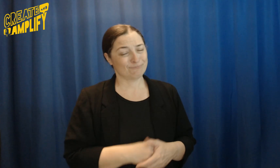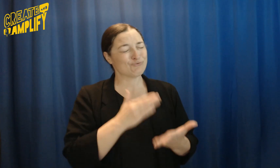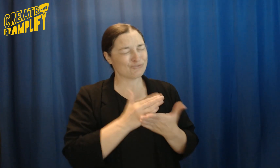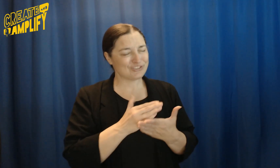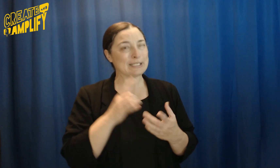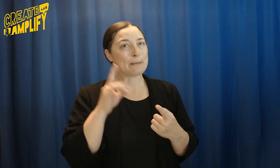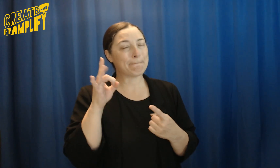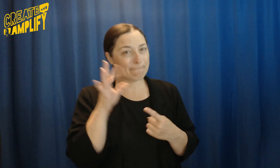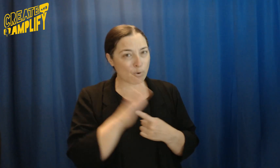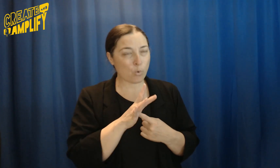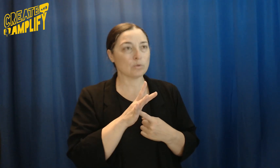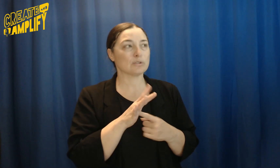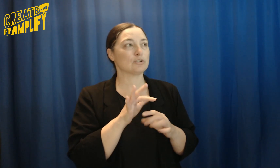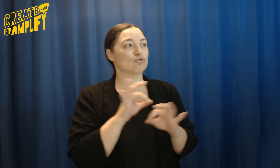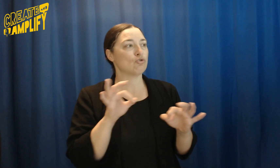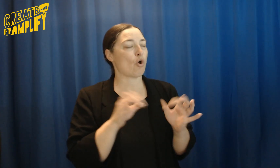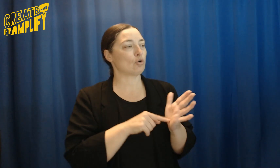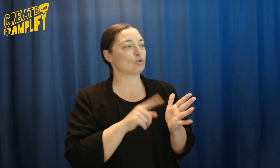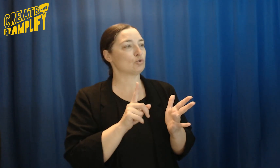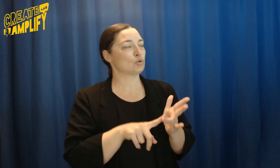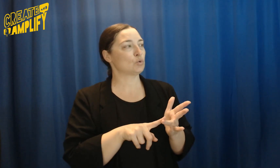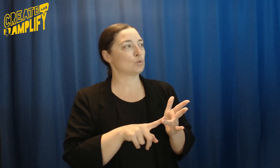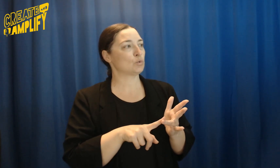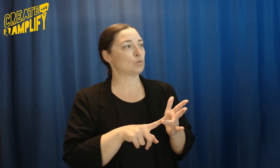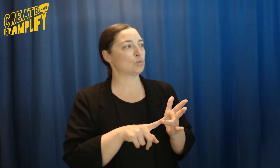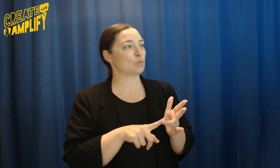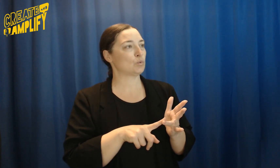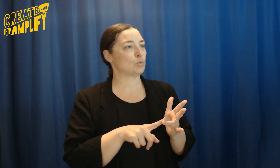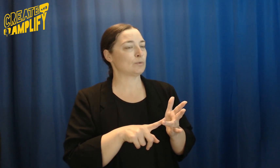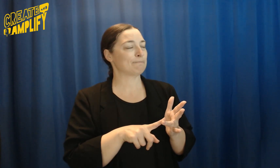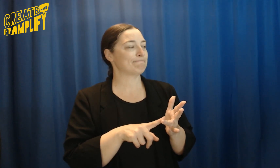to pit yourself against an invisible